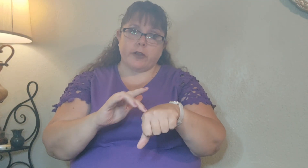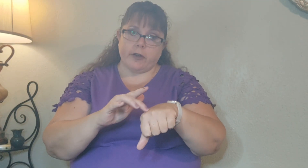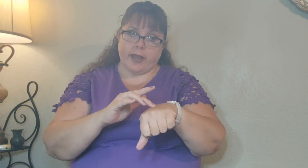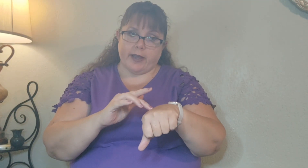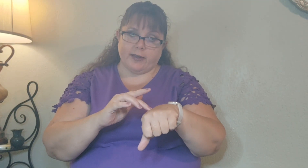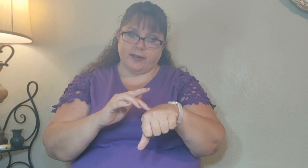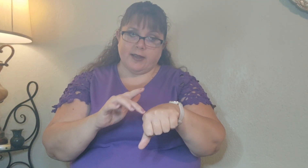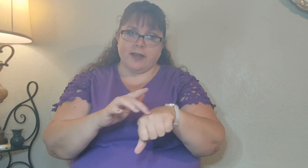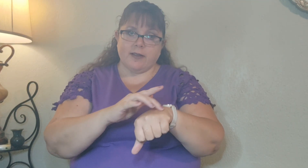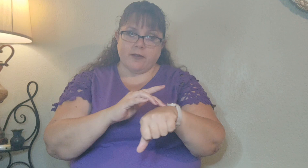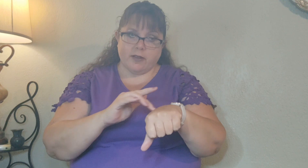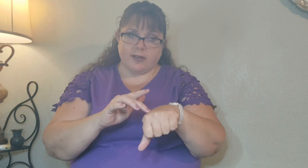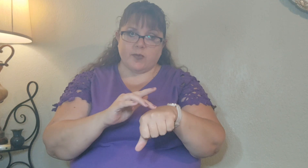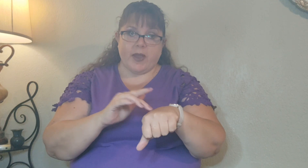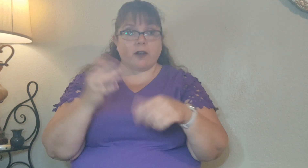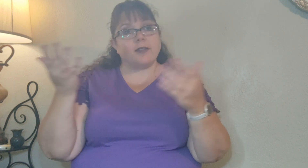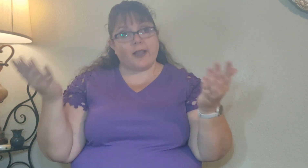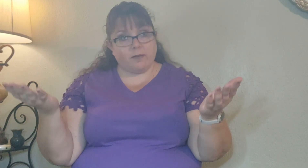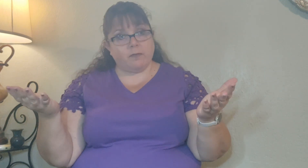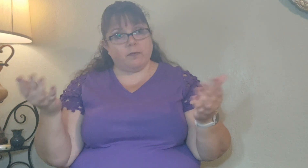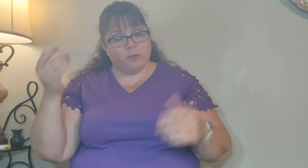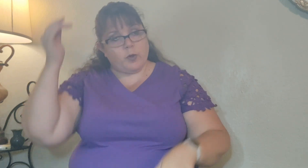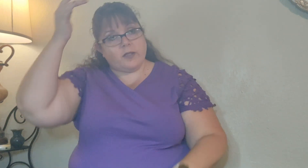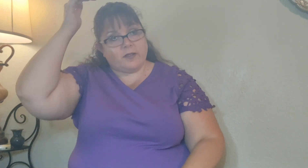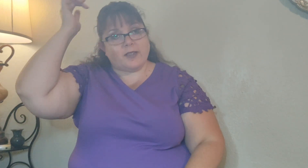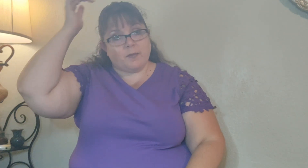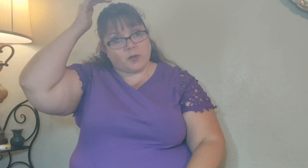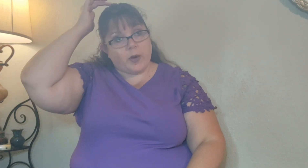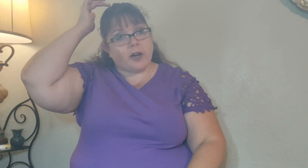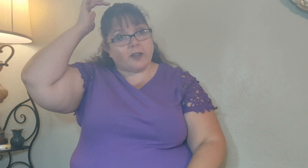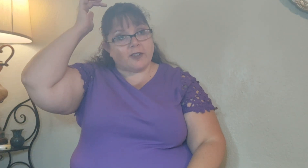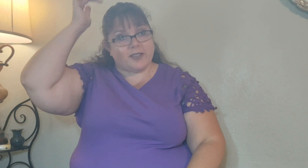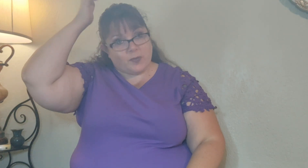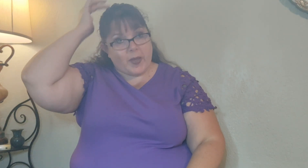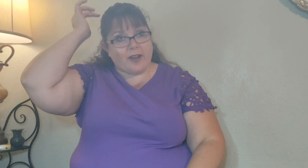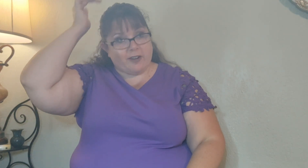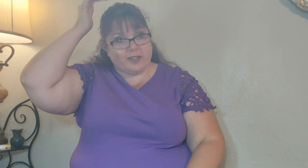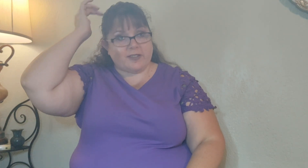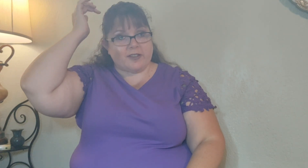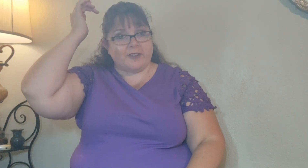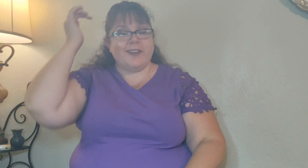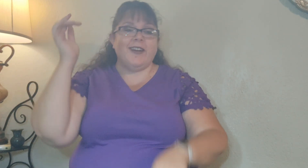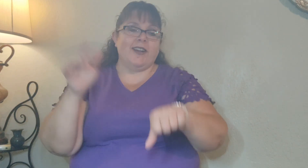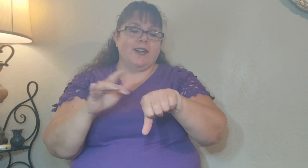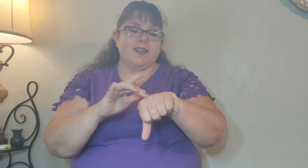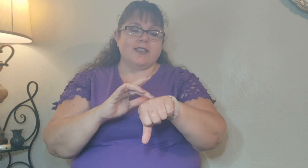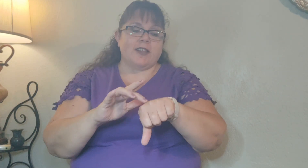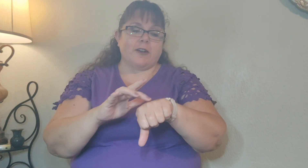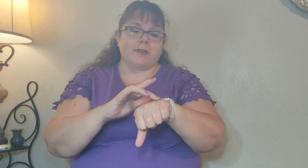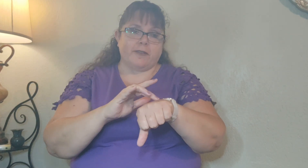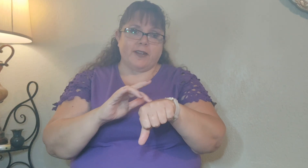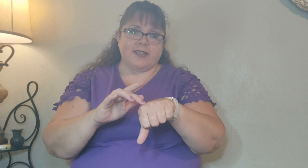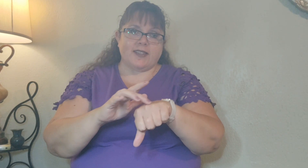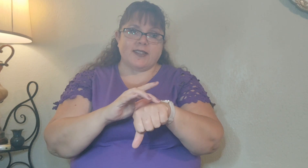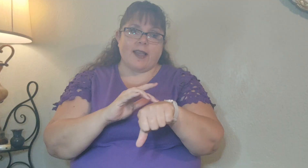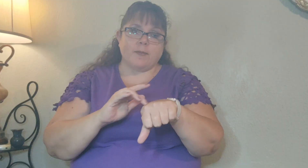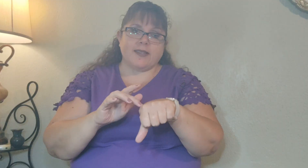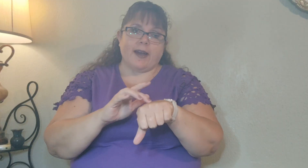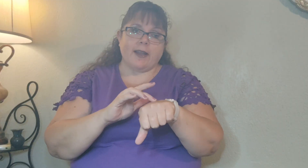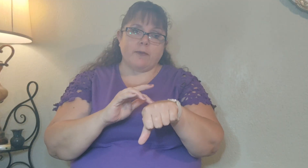your hand. It's bare, because like when something's bald, it's bare also. So it's the same sign,